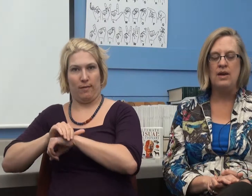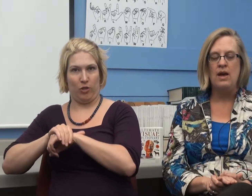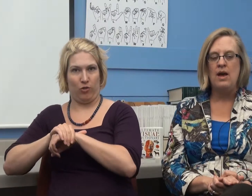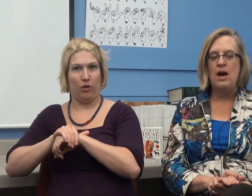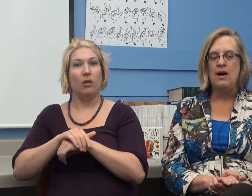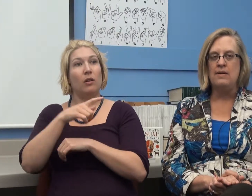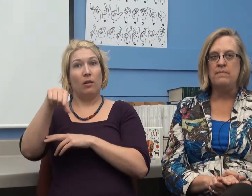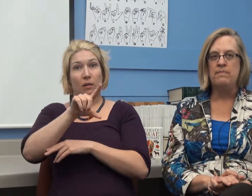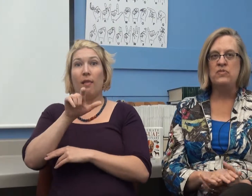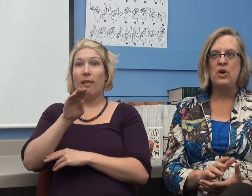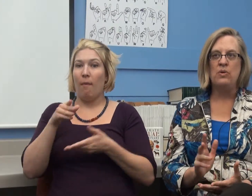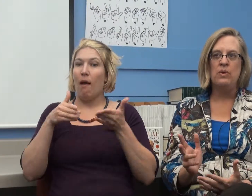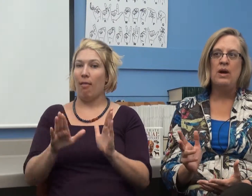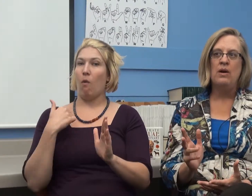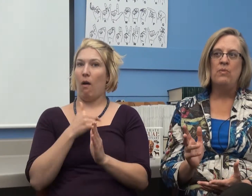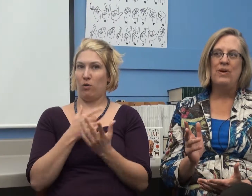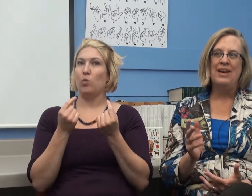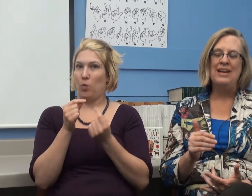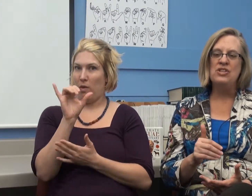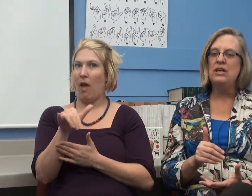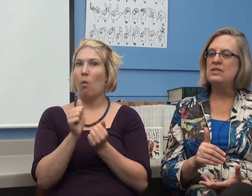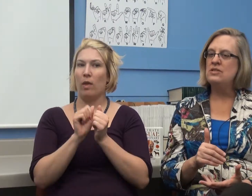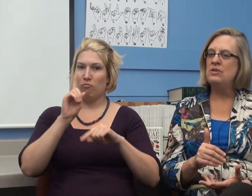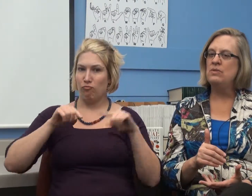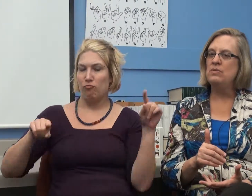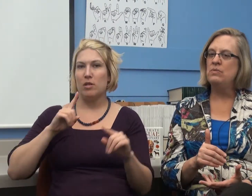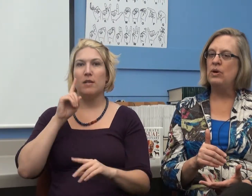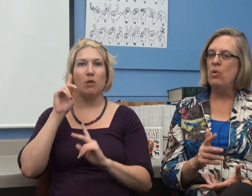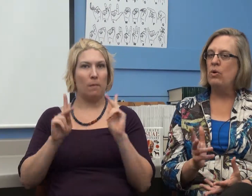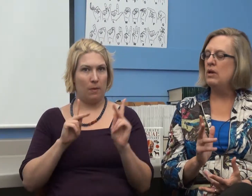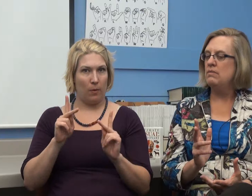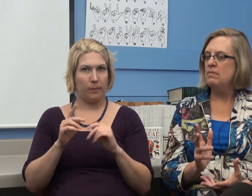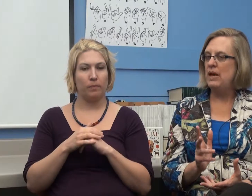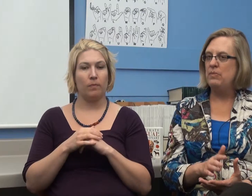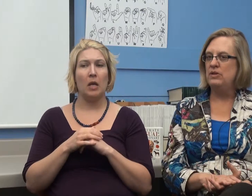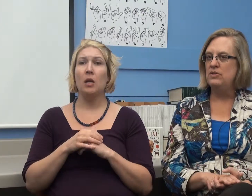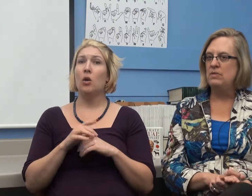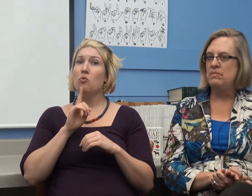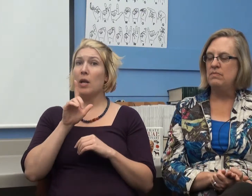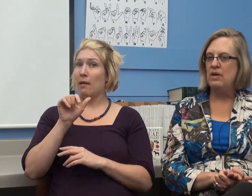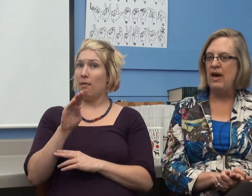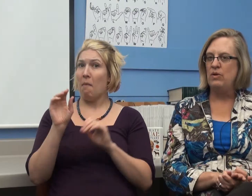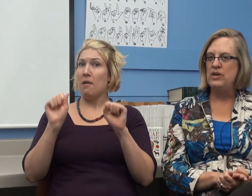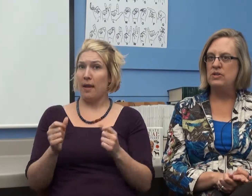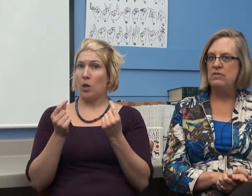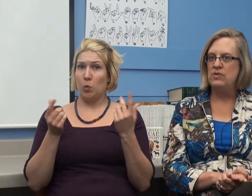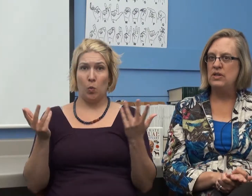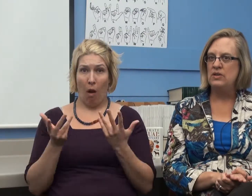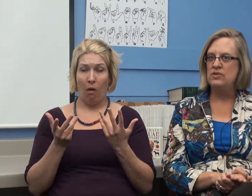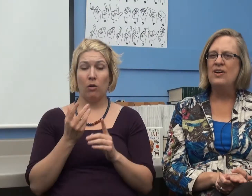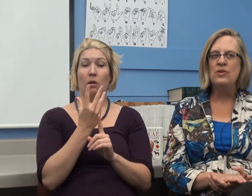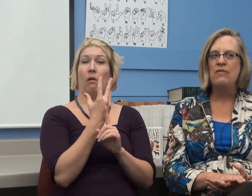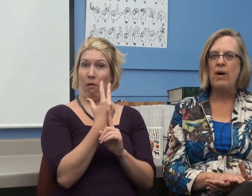audience. So initially it's to record and be able to do some evaluation of